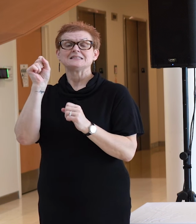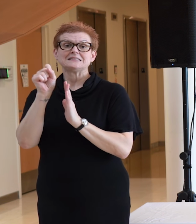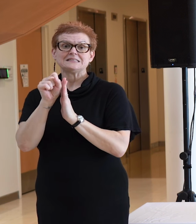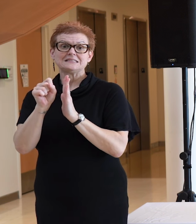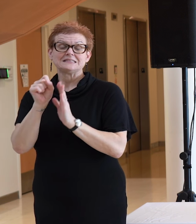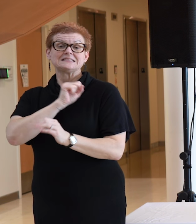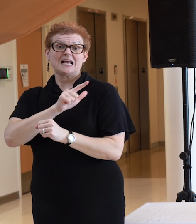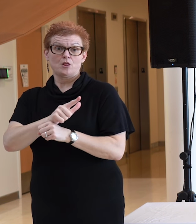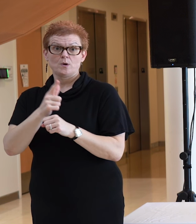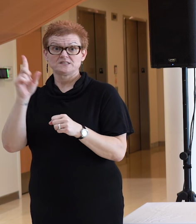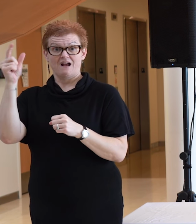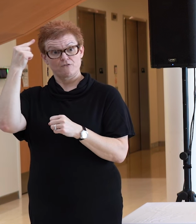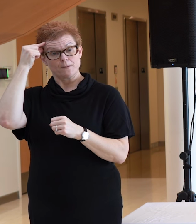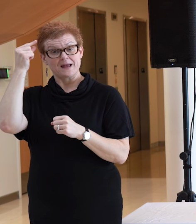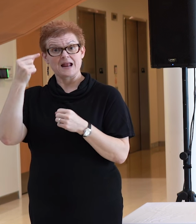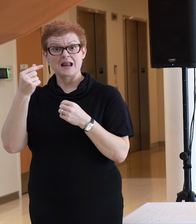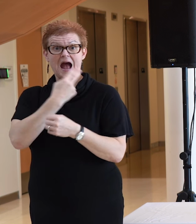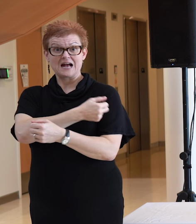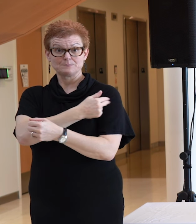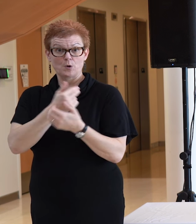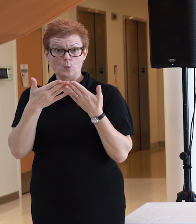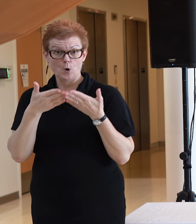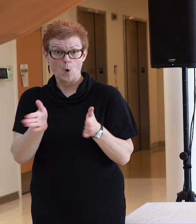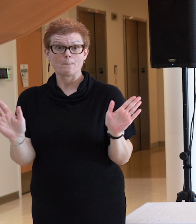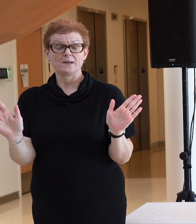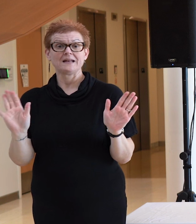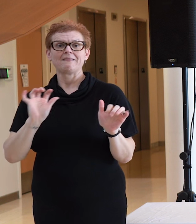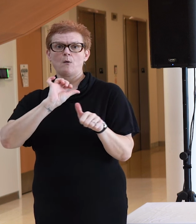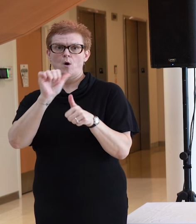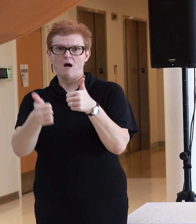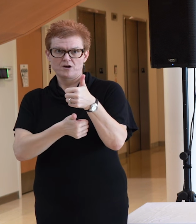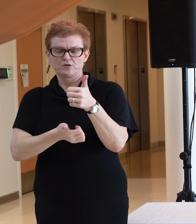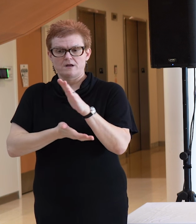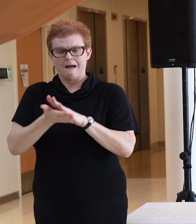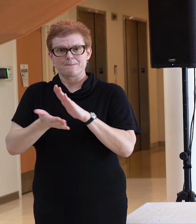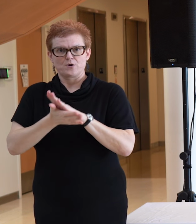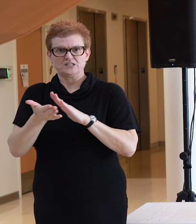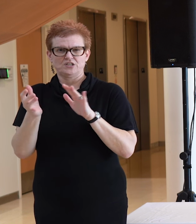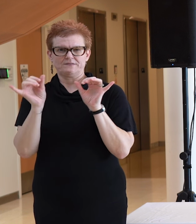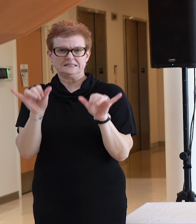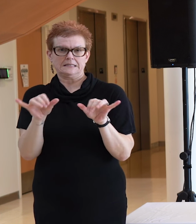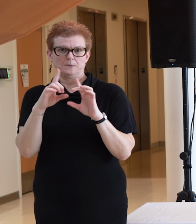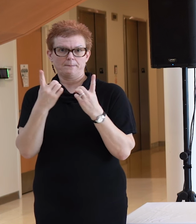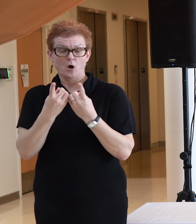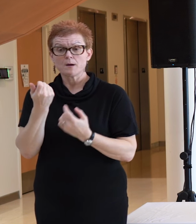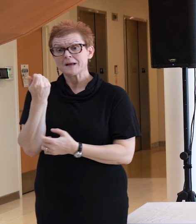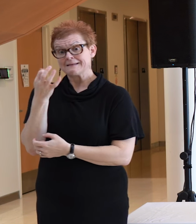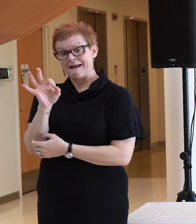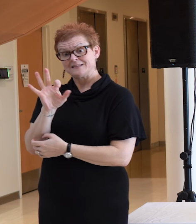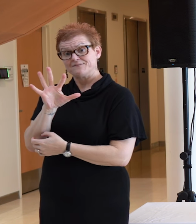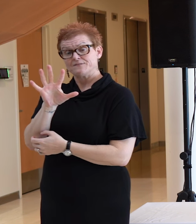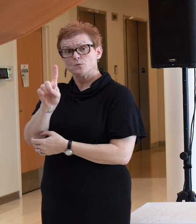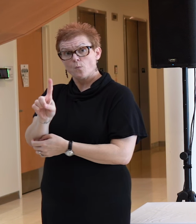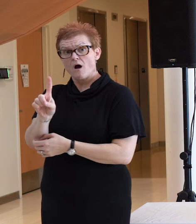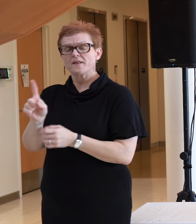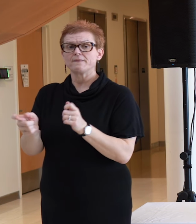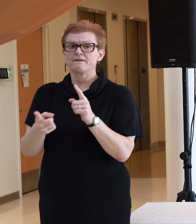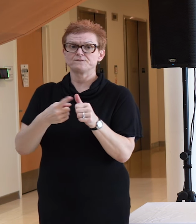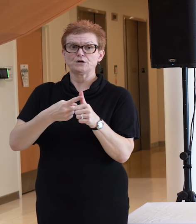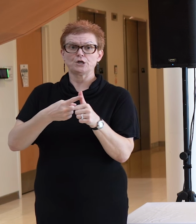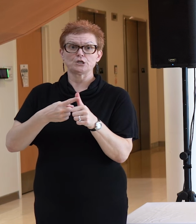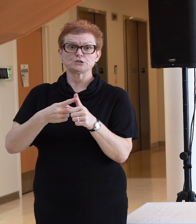and soon the County Health Department and County Hospital were placed under the operation of the same official. In 1951, the first permanent